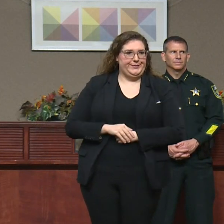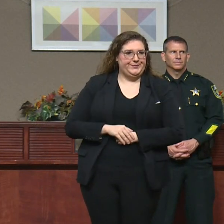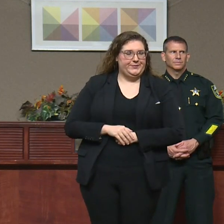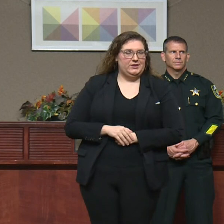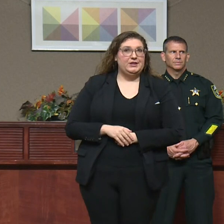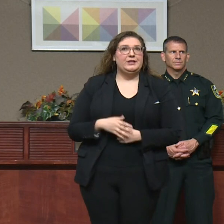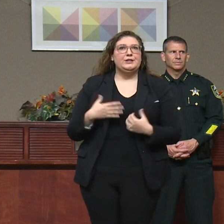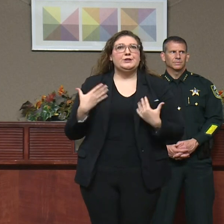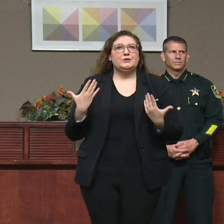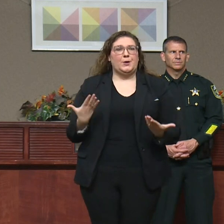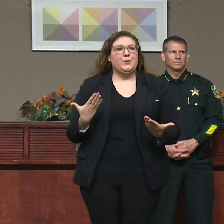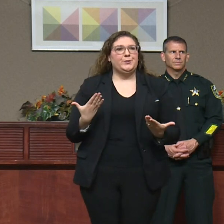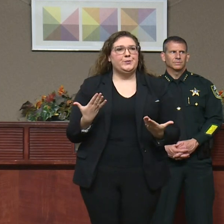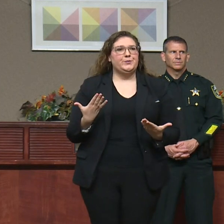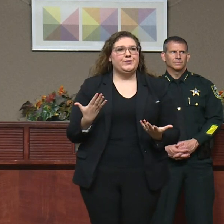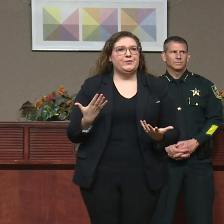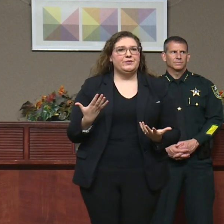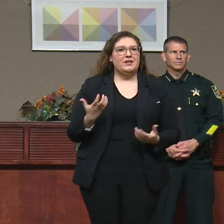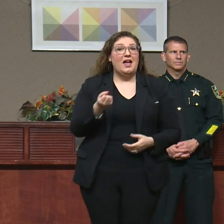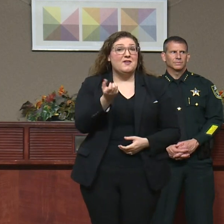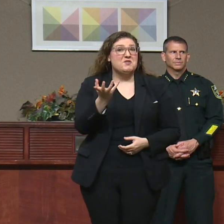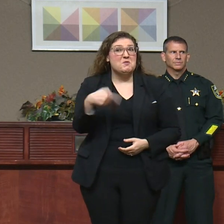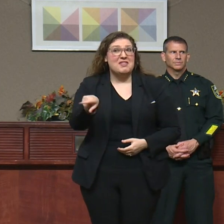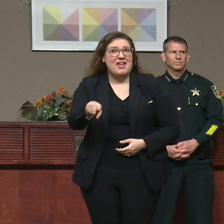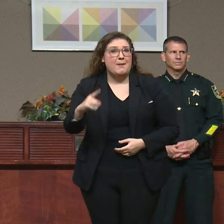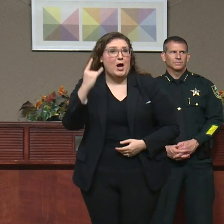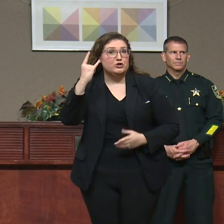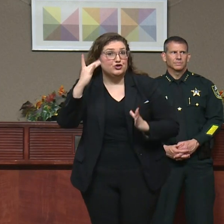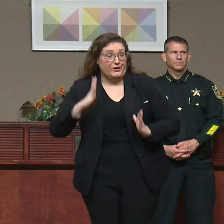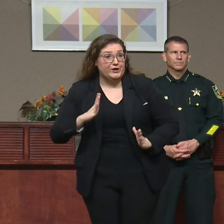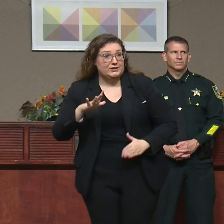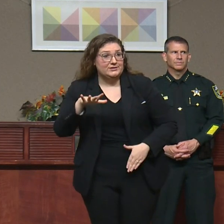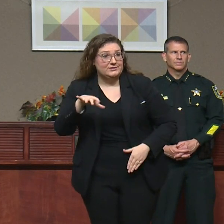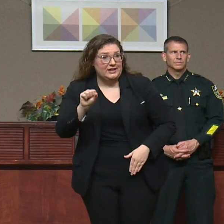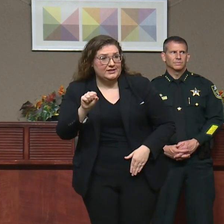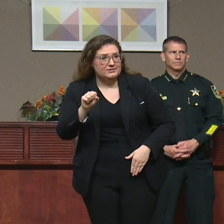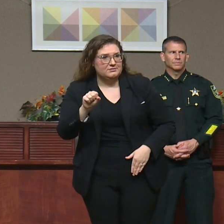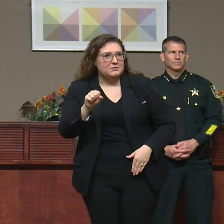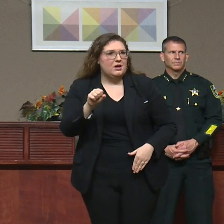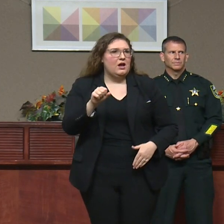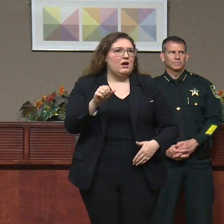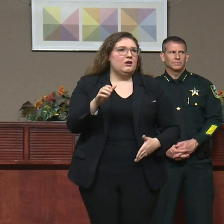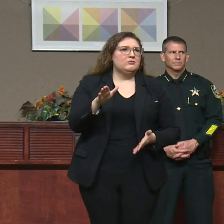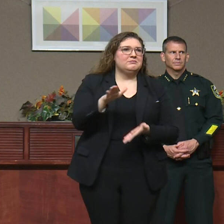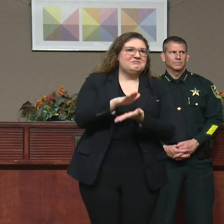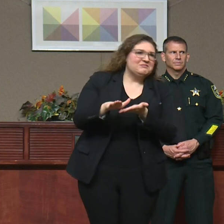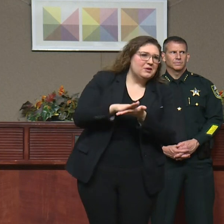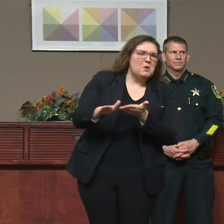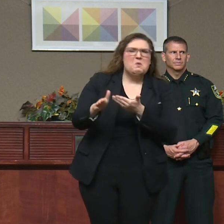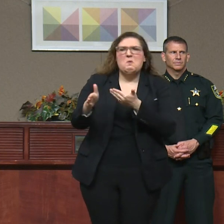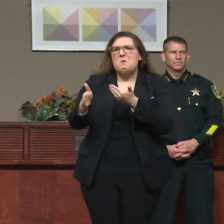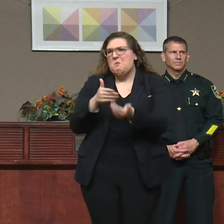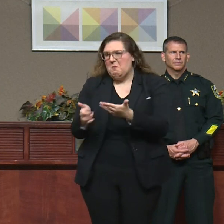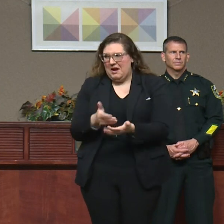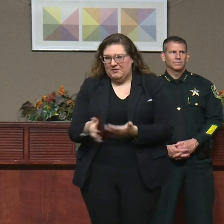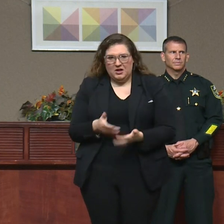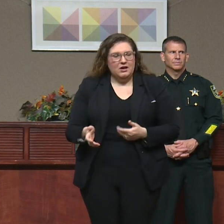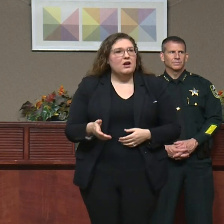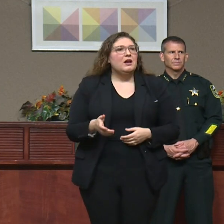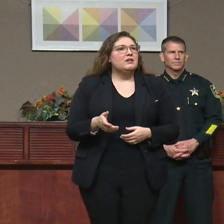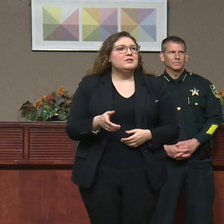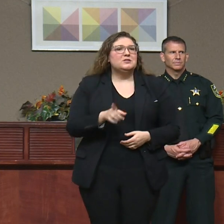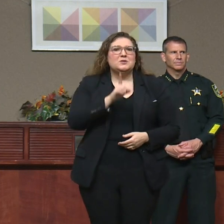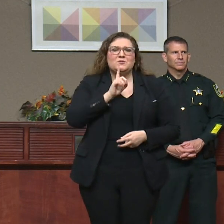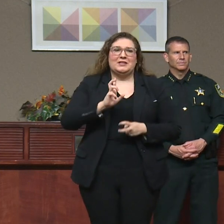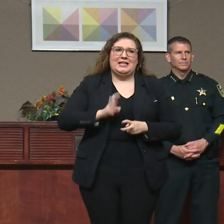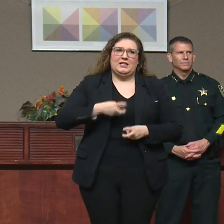so some of them have been servers, some of them have been wait staff and what have you. So it's very difficult for anyone to know